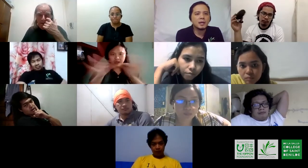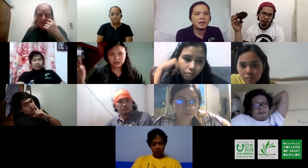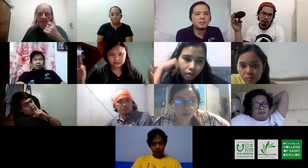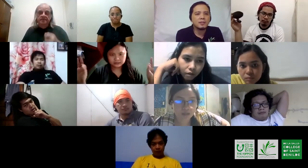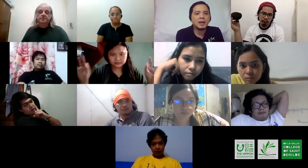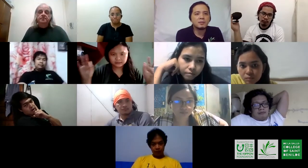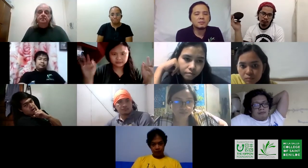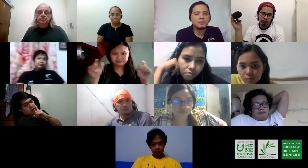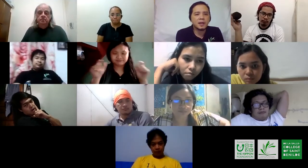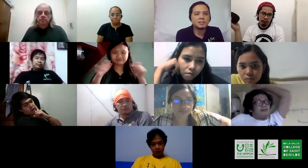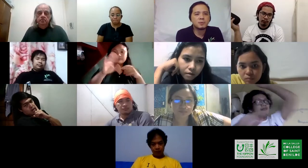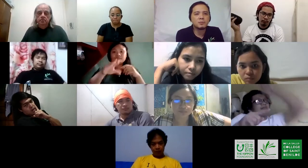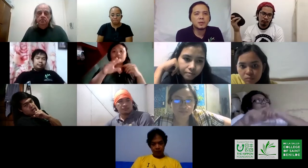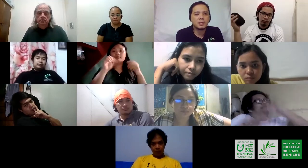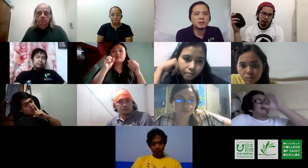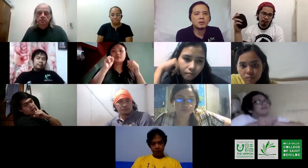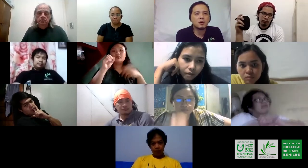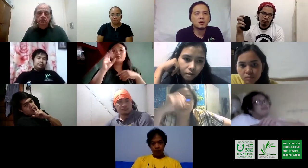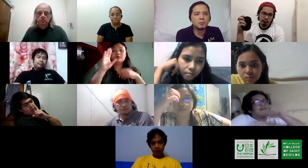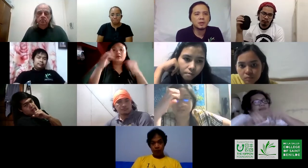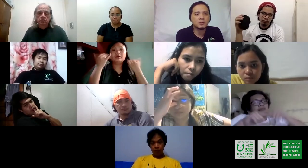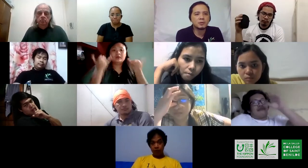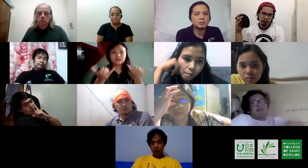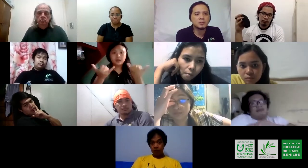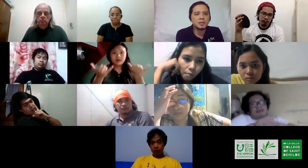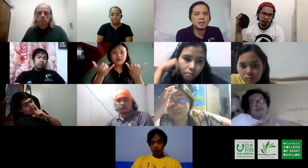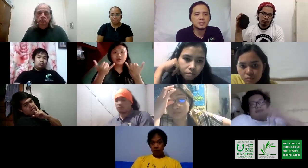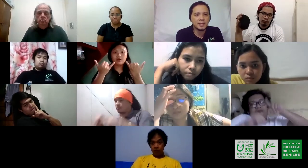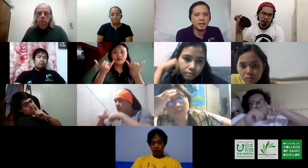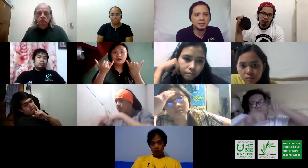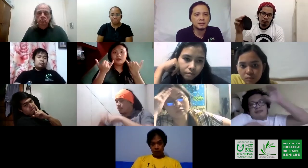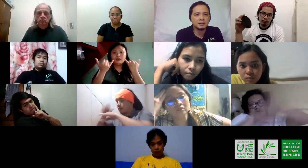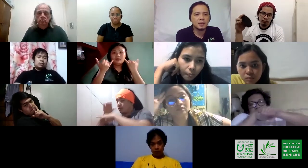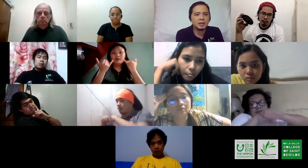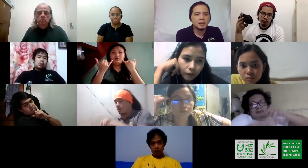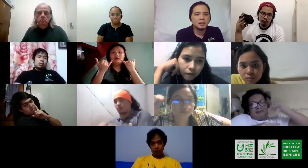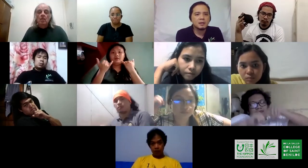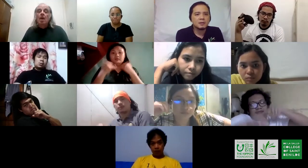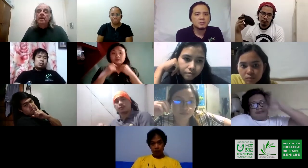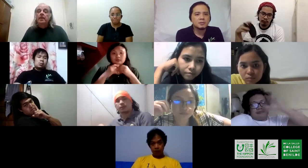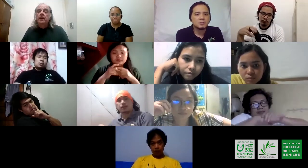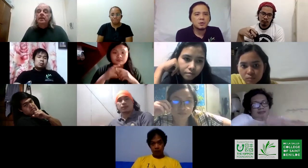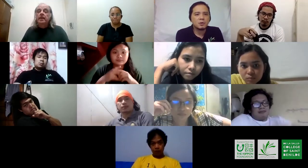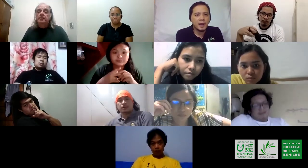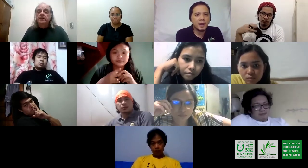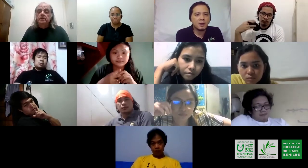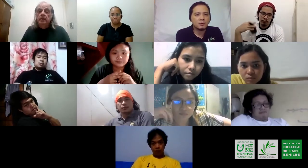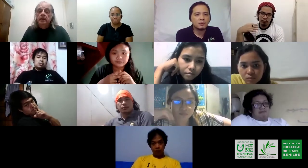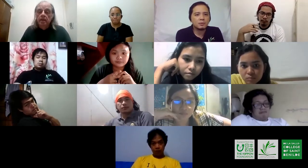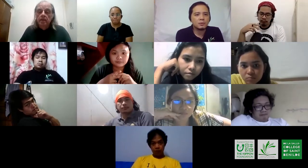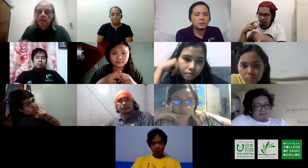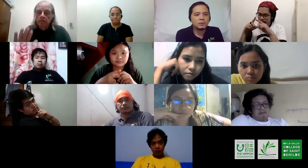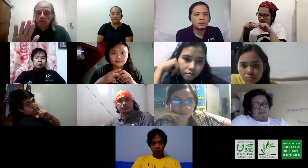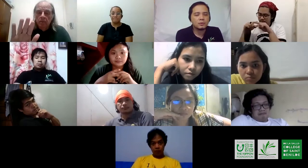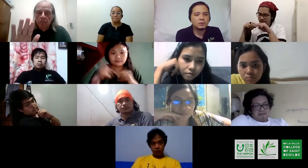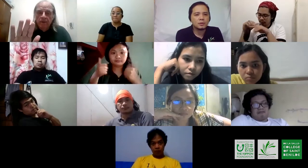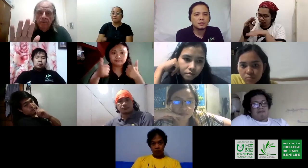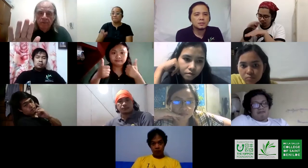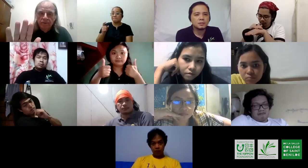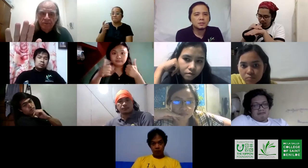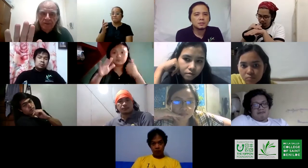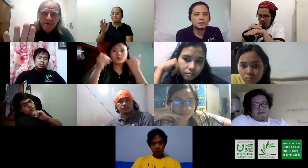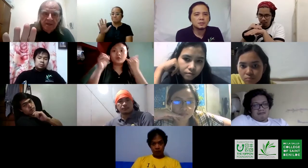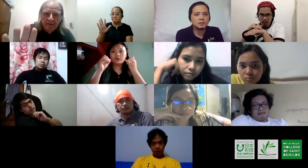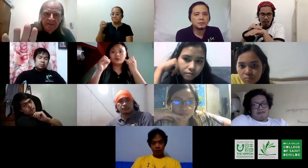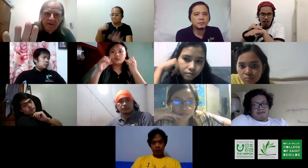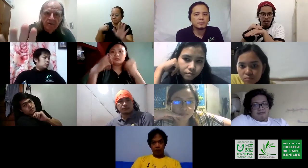why, then that's when we can incorporate those signs again. So now, Wait,